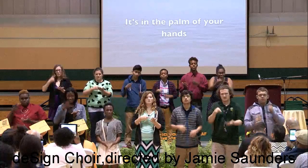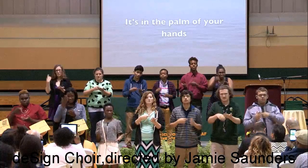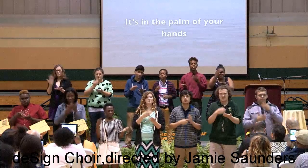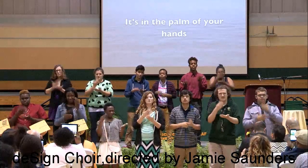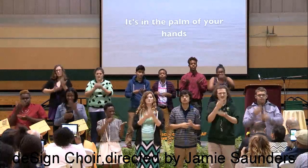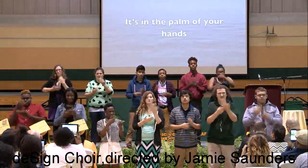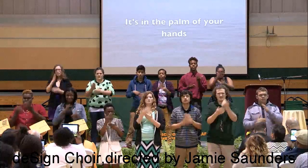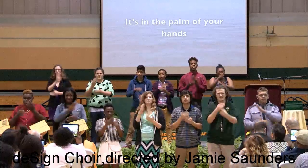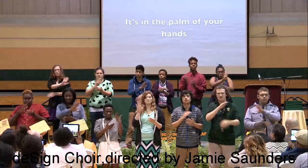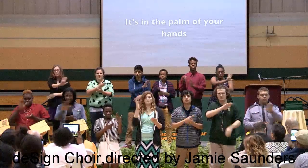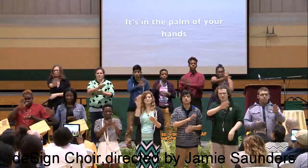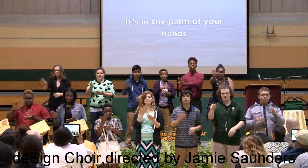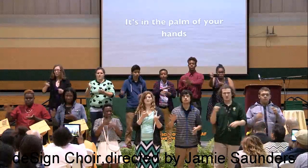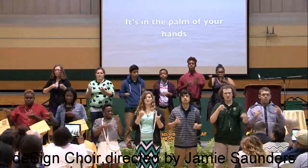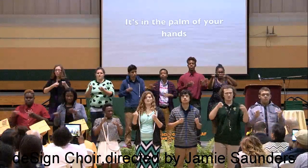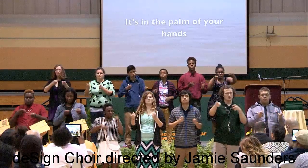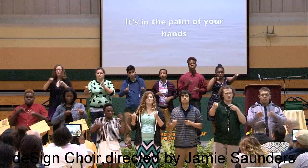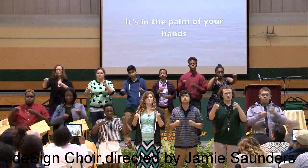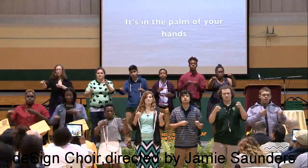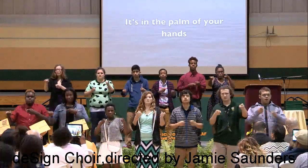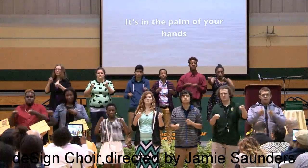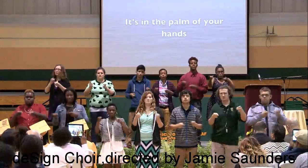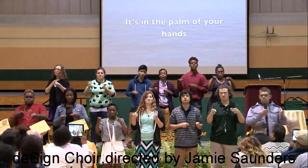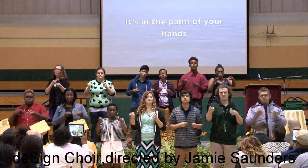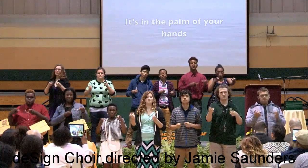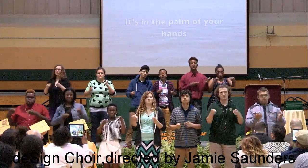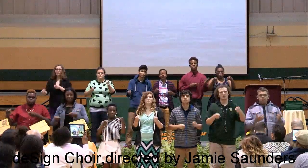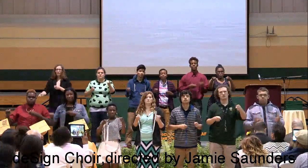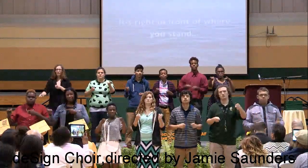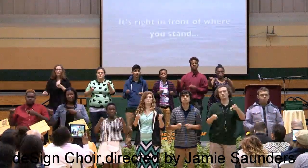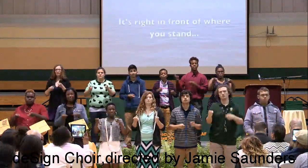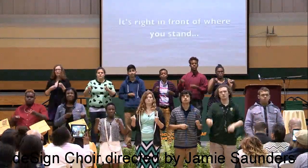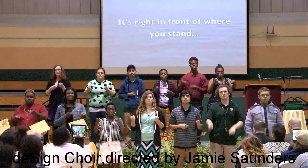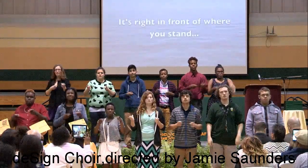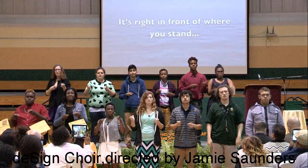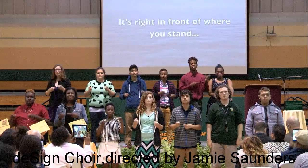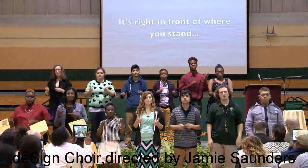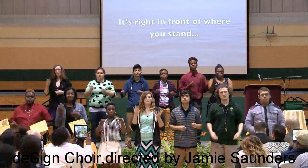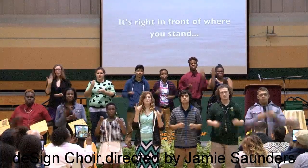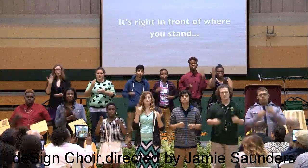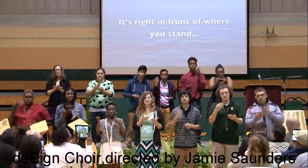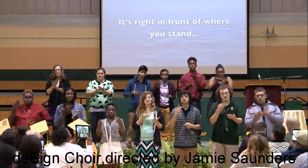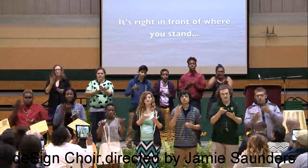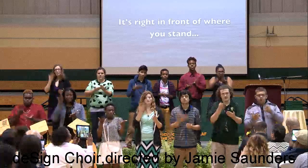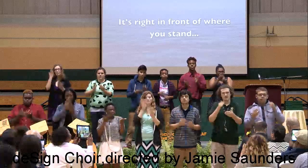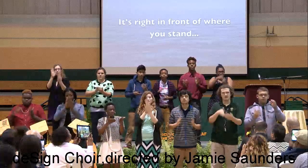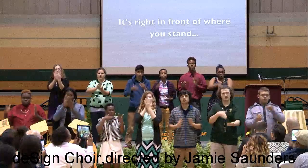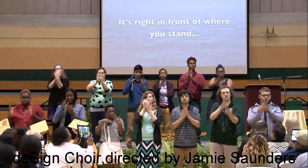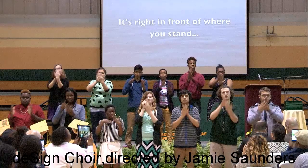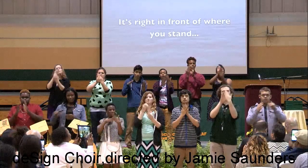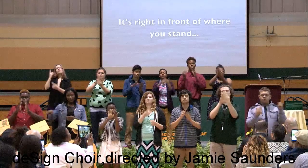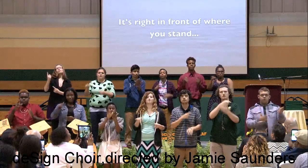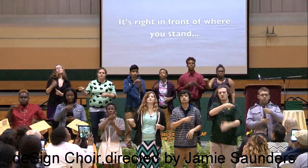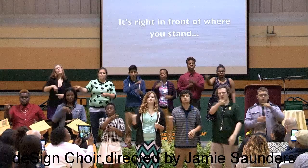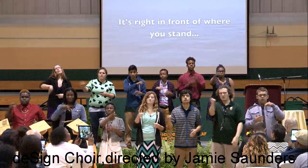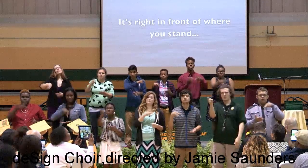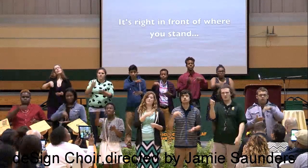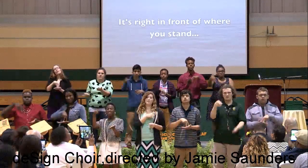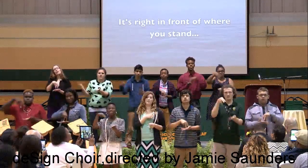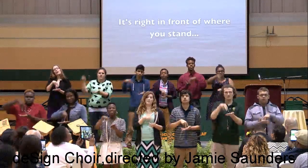of your hands. It's right in front of where you stand.